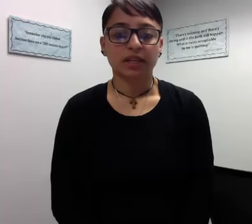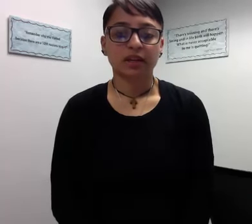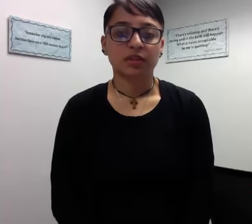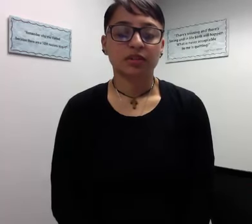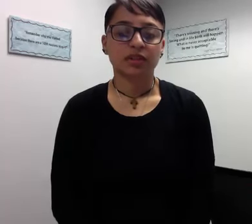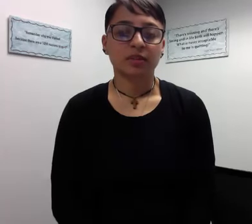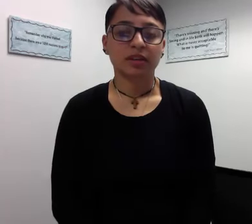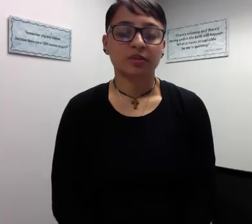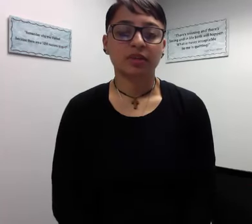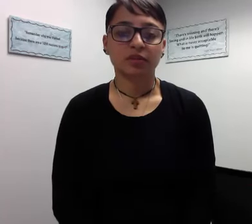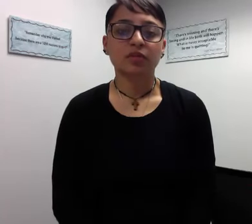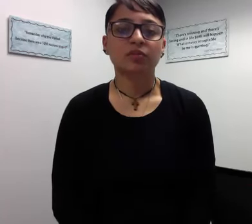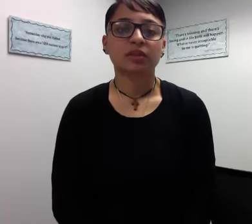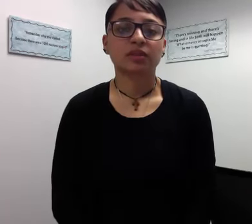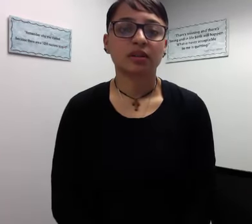Many emergency management groups